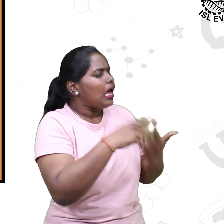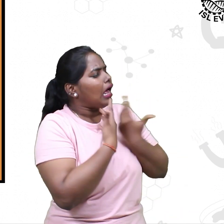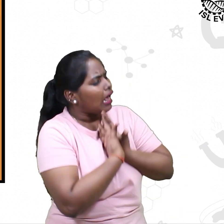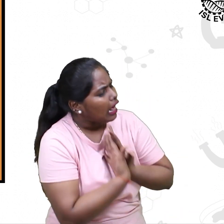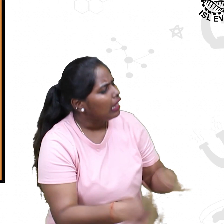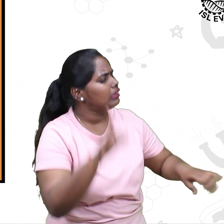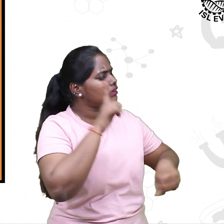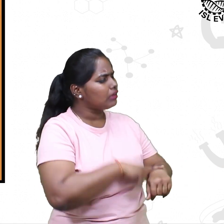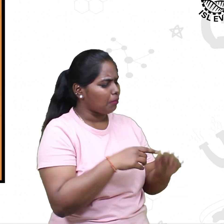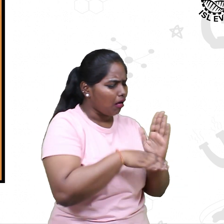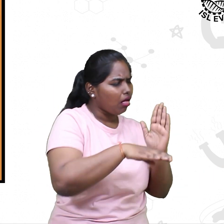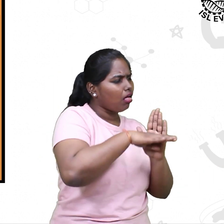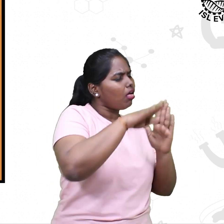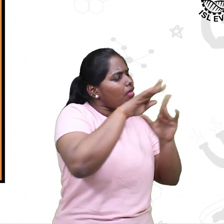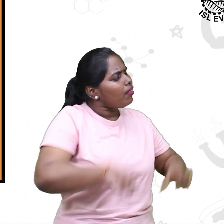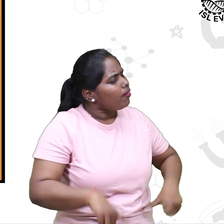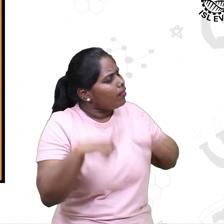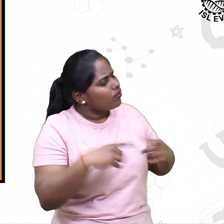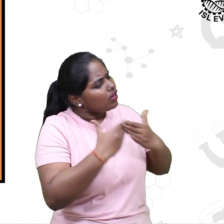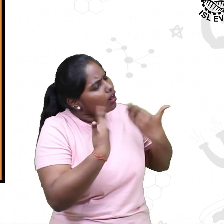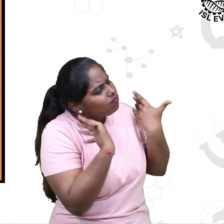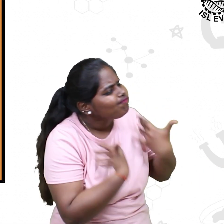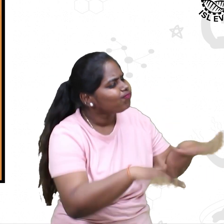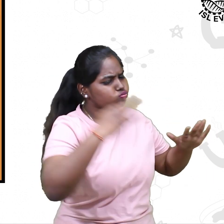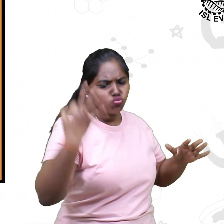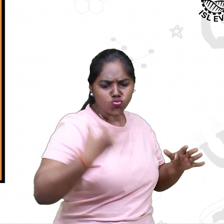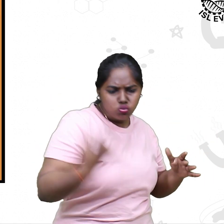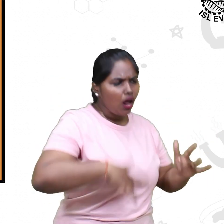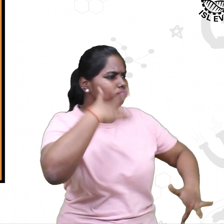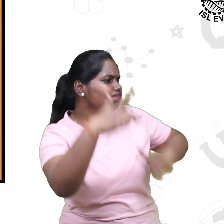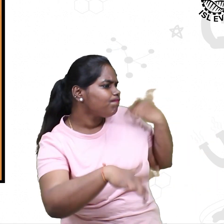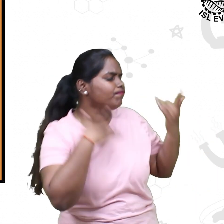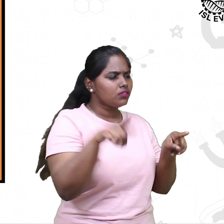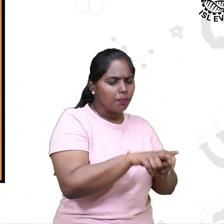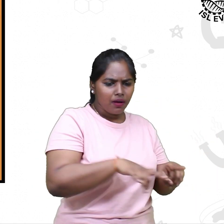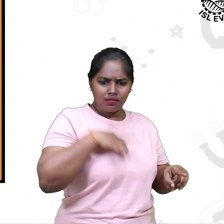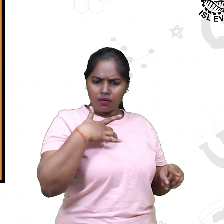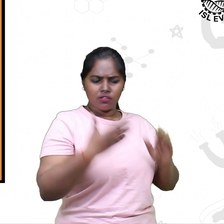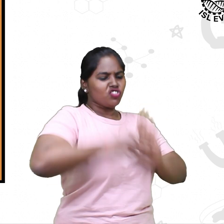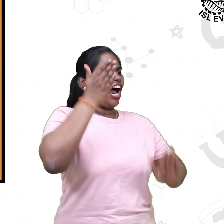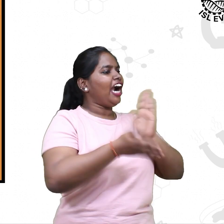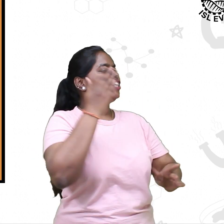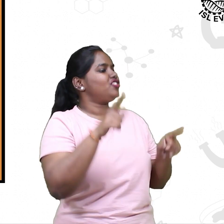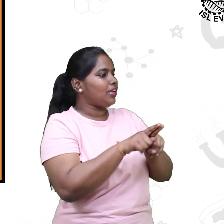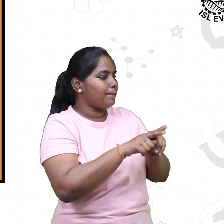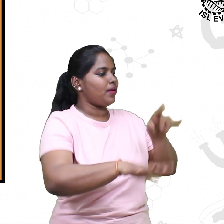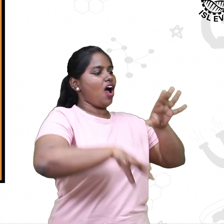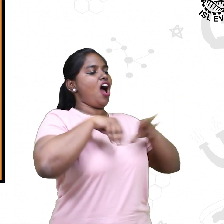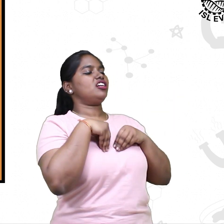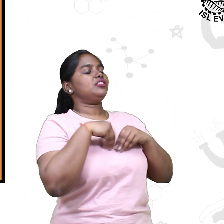any stage in your life and be interested in something new and taking up that challenge, I think in itself is quite